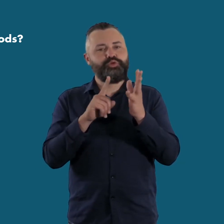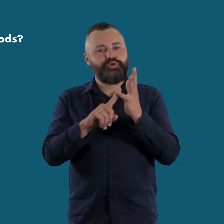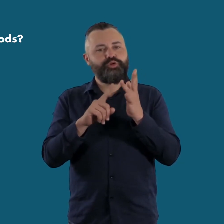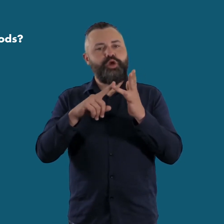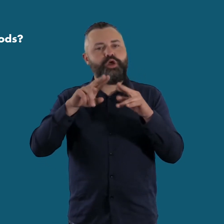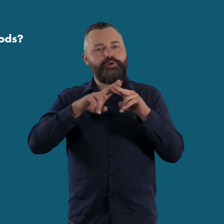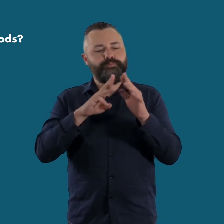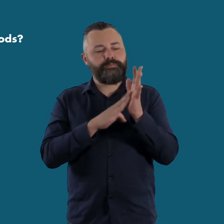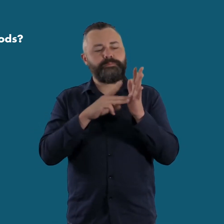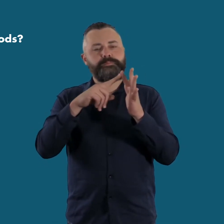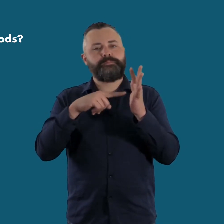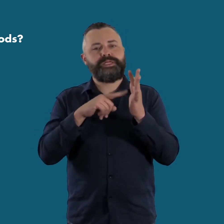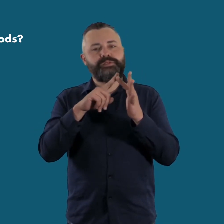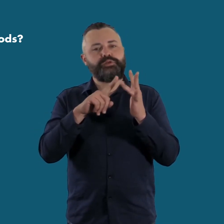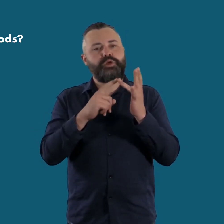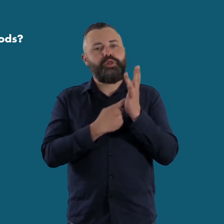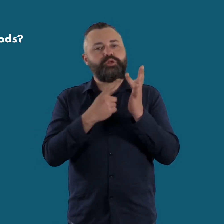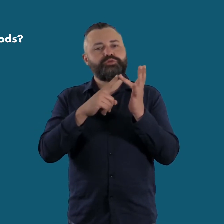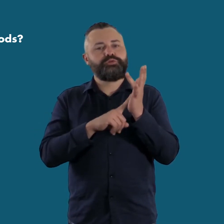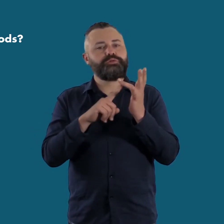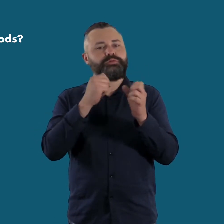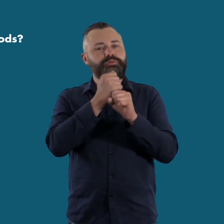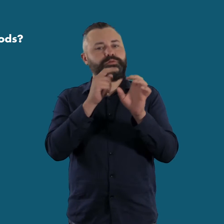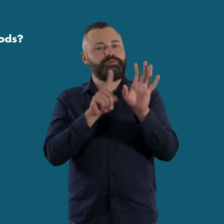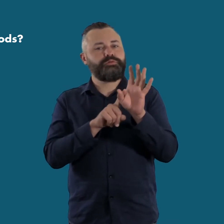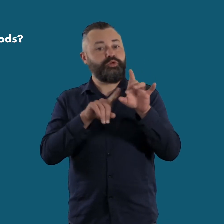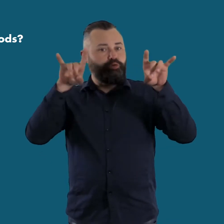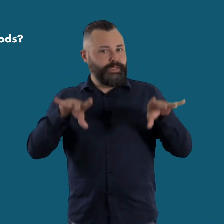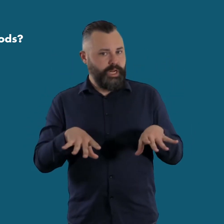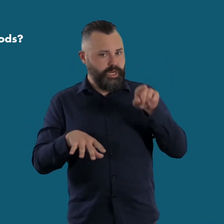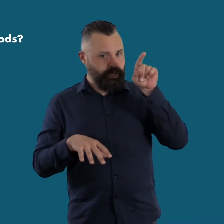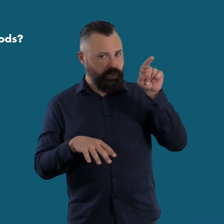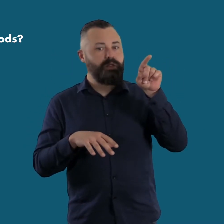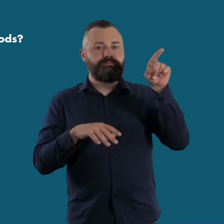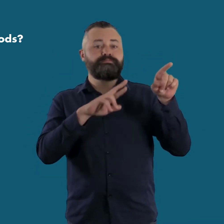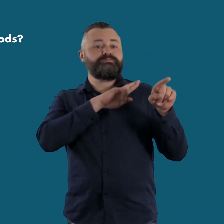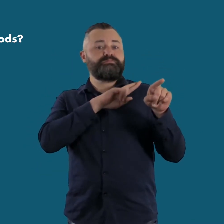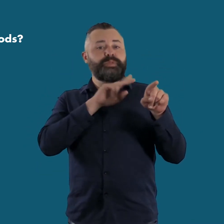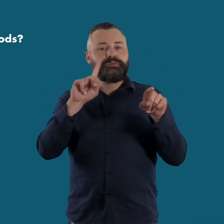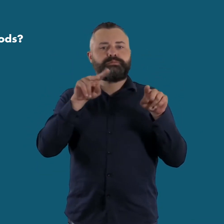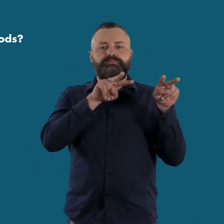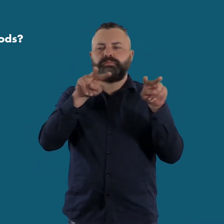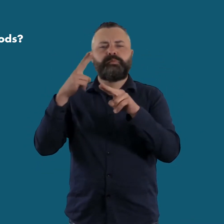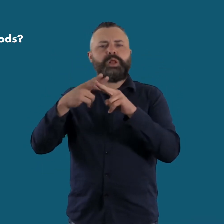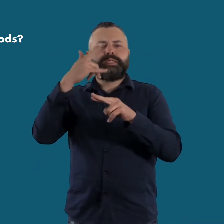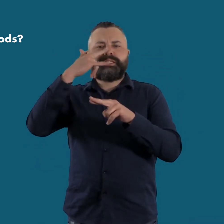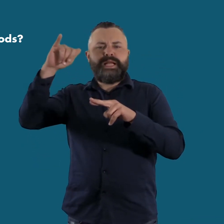24-hour, 365-day-a-year forecasting and monitoring service for heavy rainfall events and their linkages to river flood